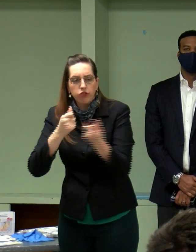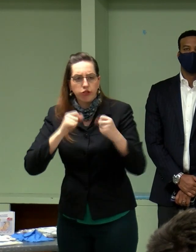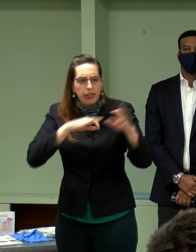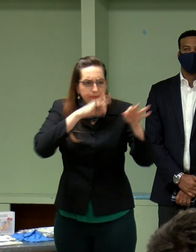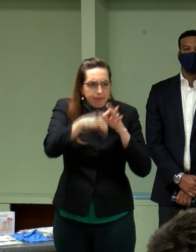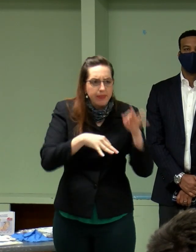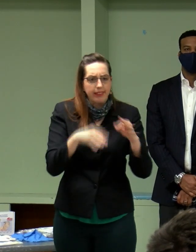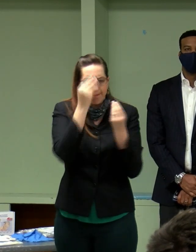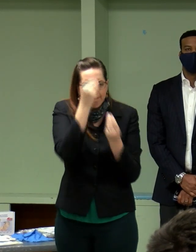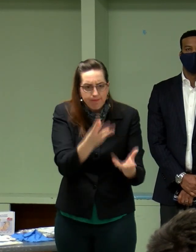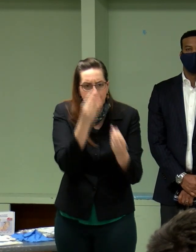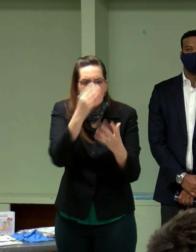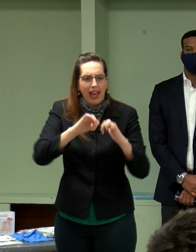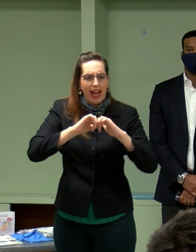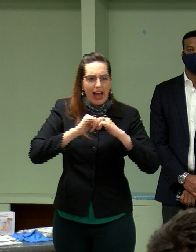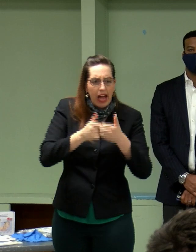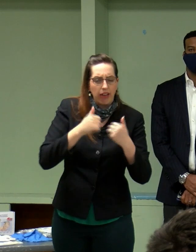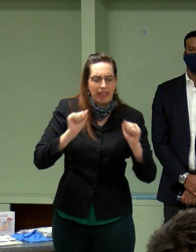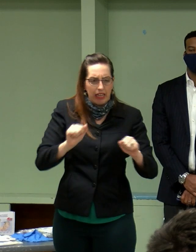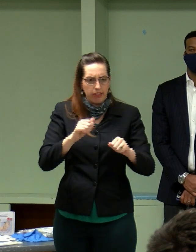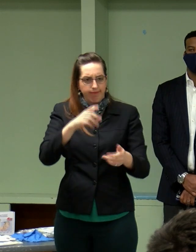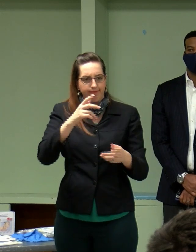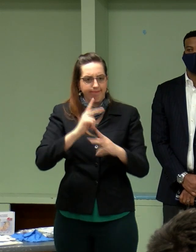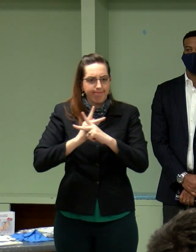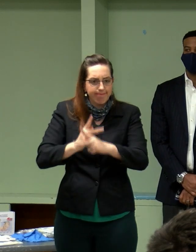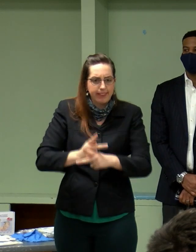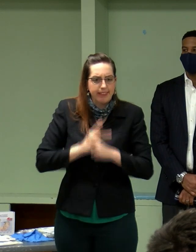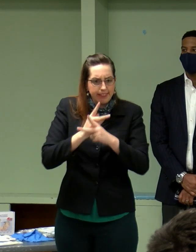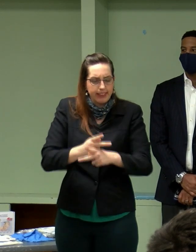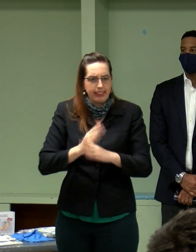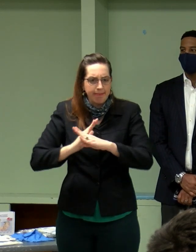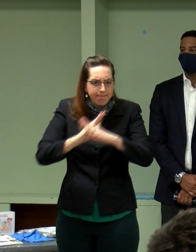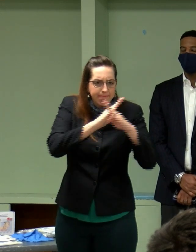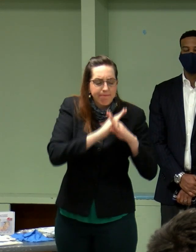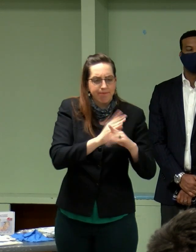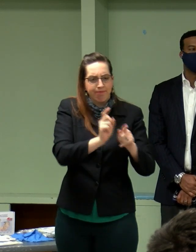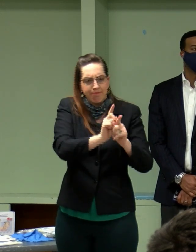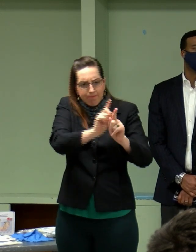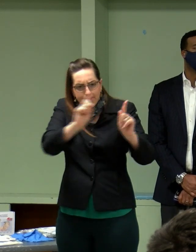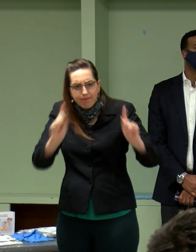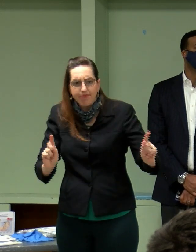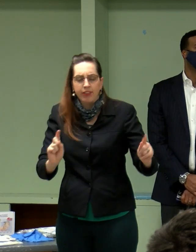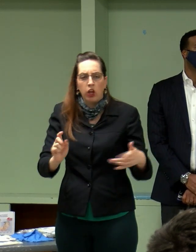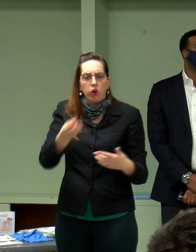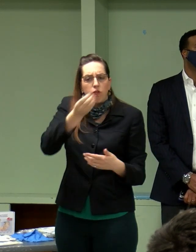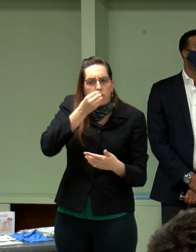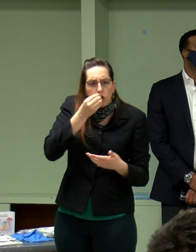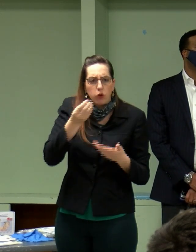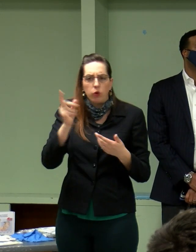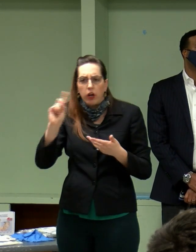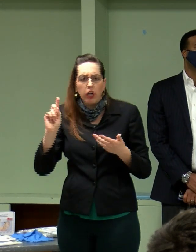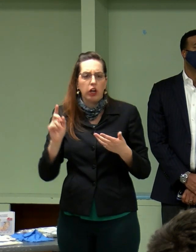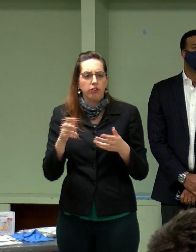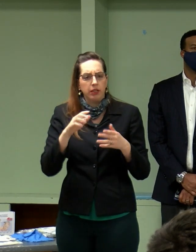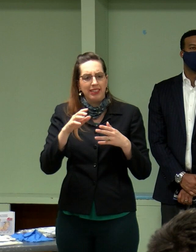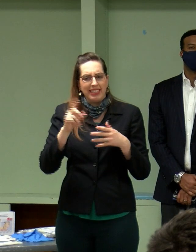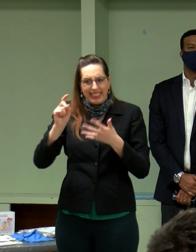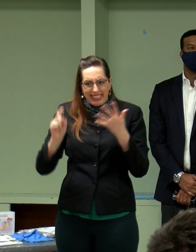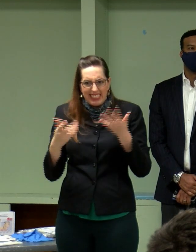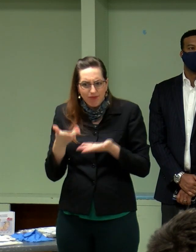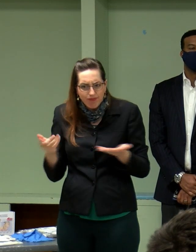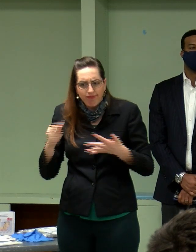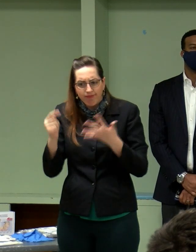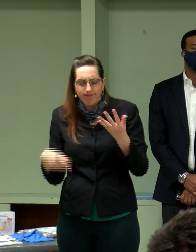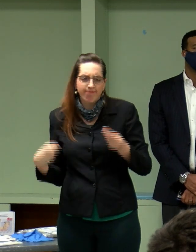of COVID-19, practice social distancing, access food and other basic needs, and to help